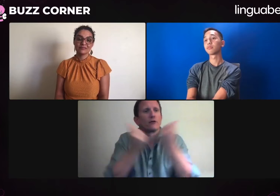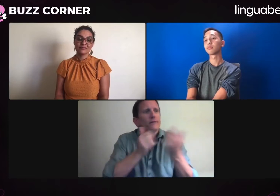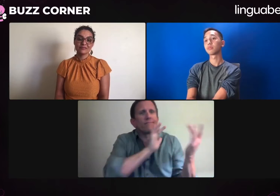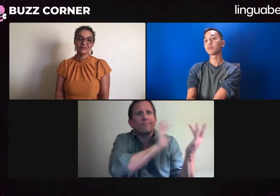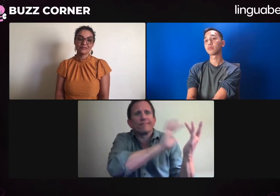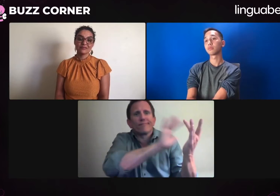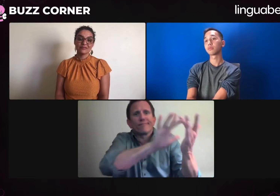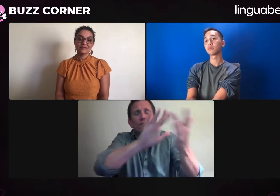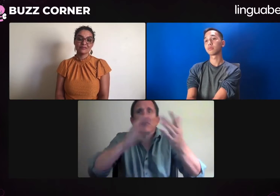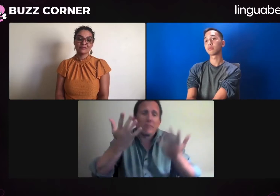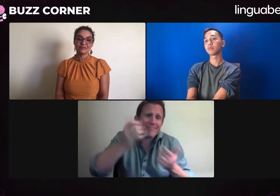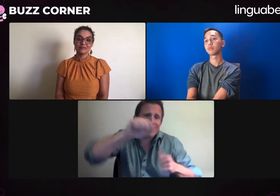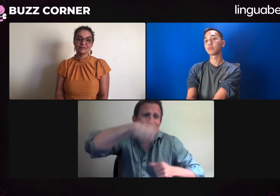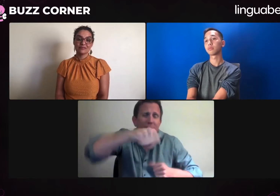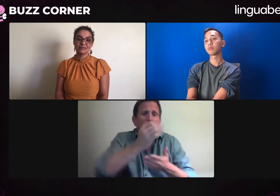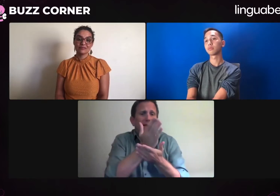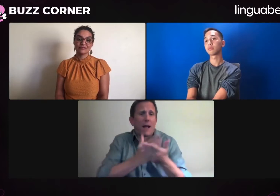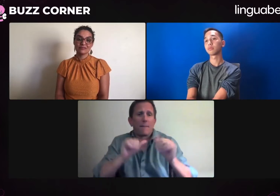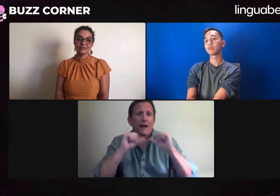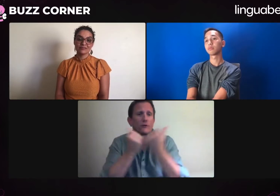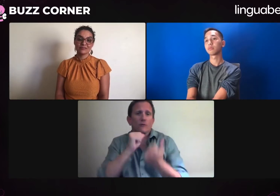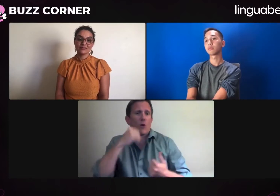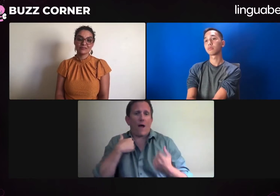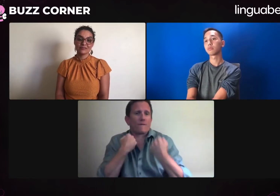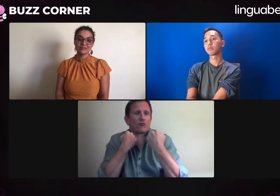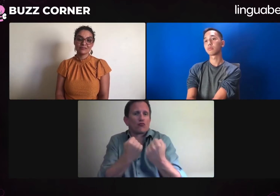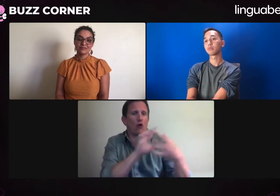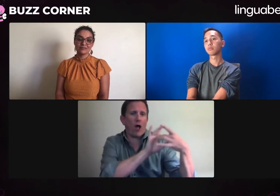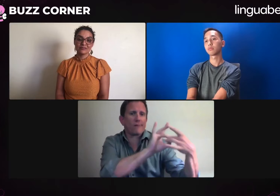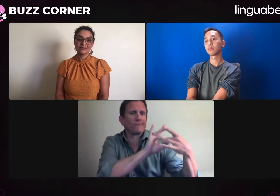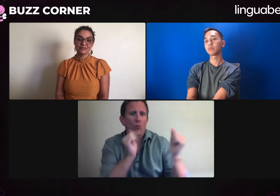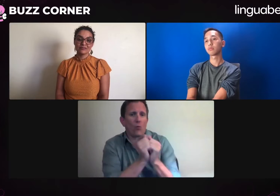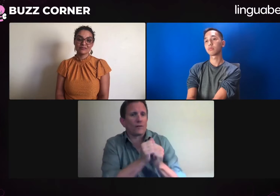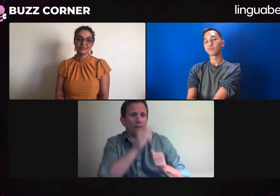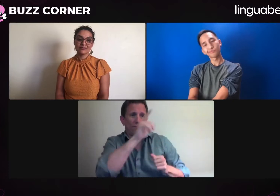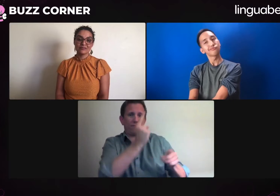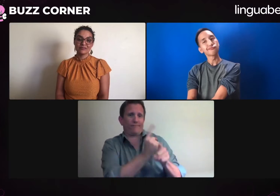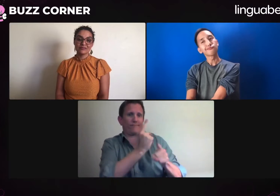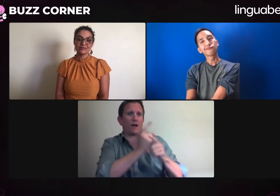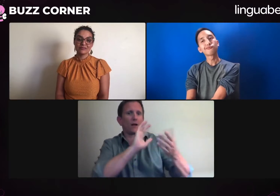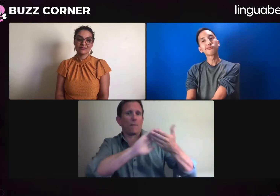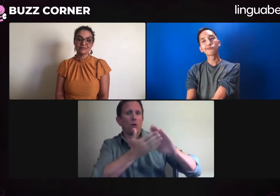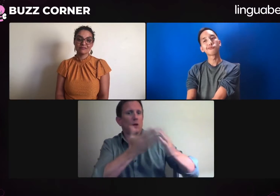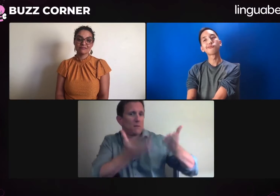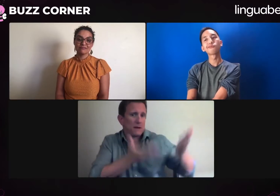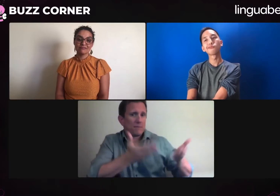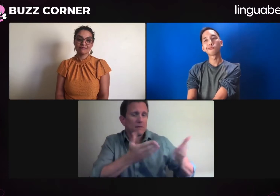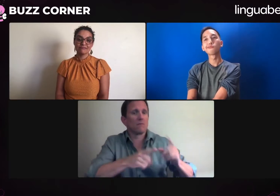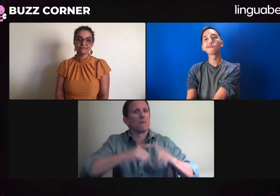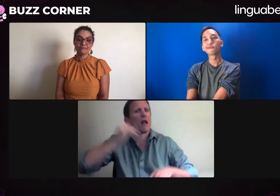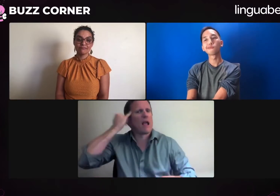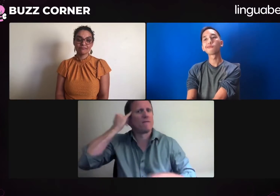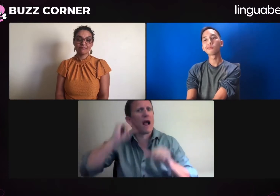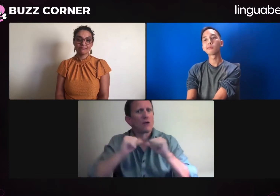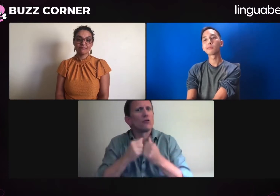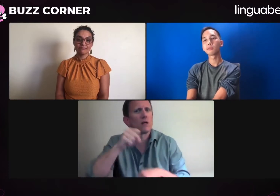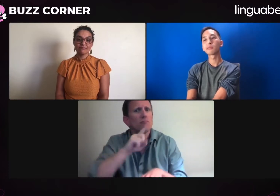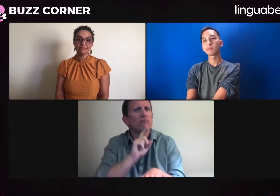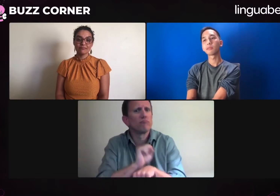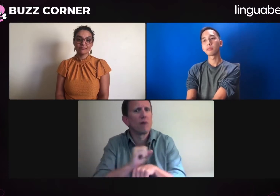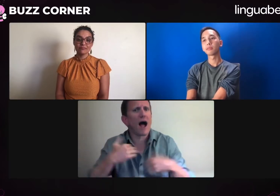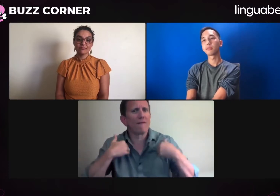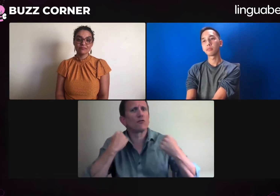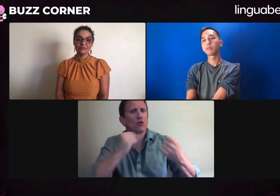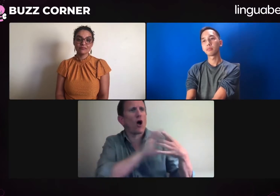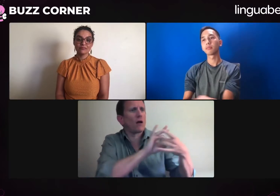service provider? Or the second thing to think about is, as an agency reaches out and looks for the